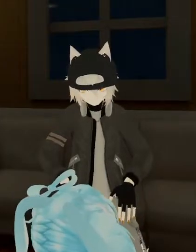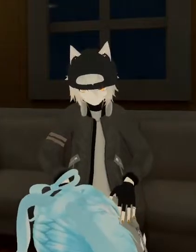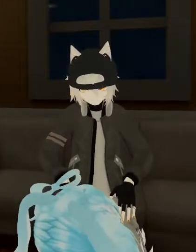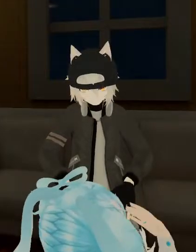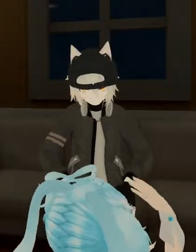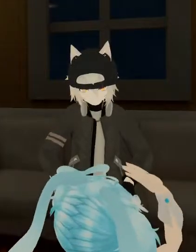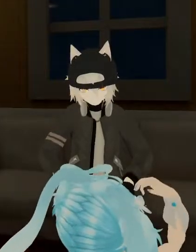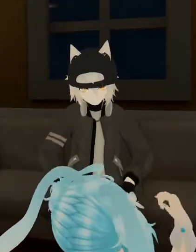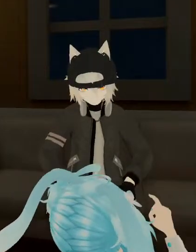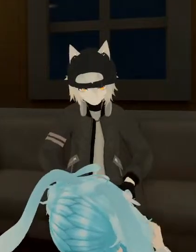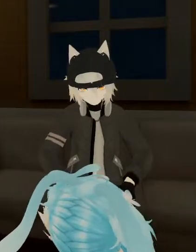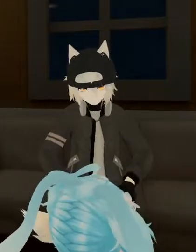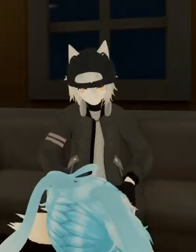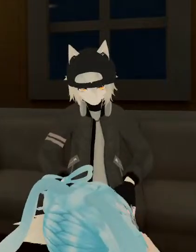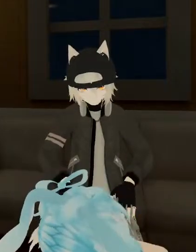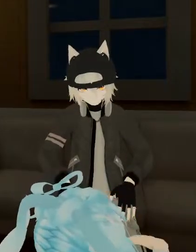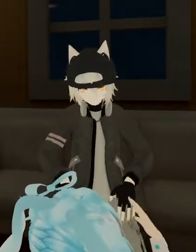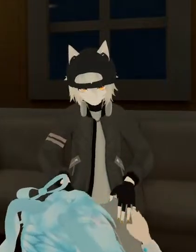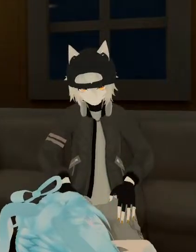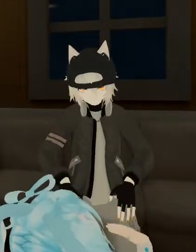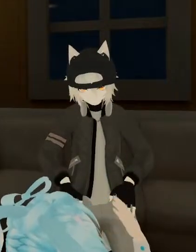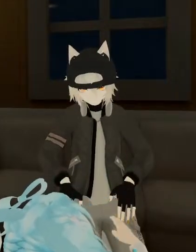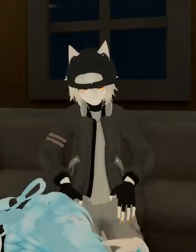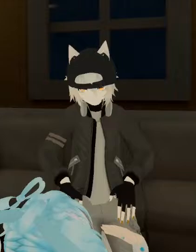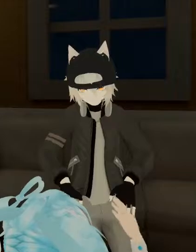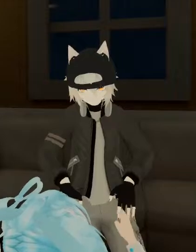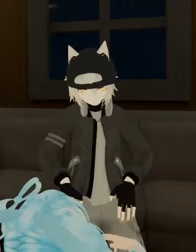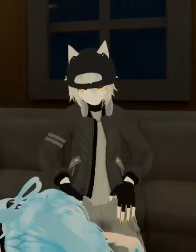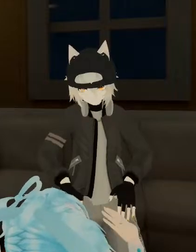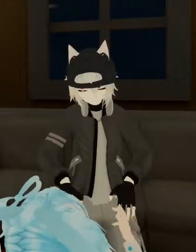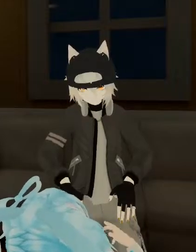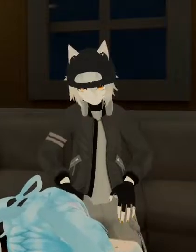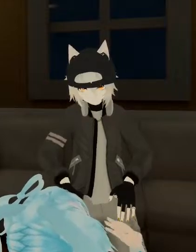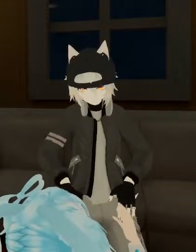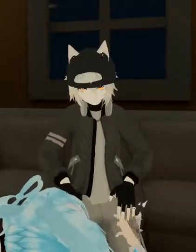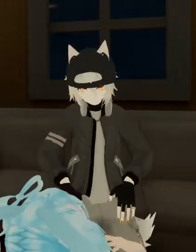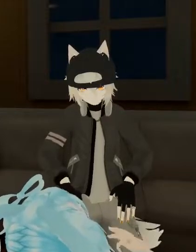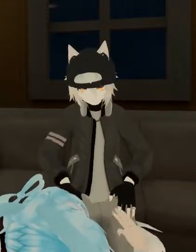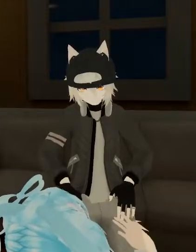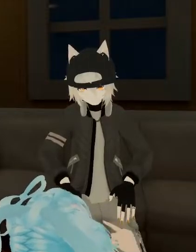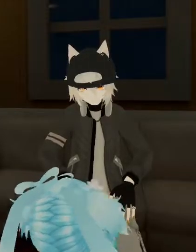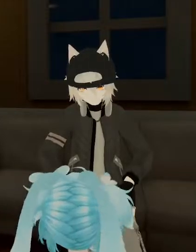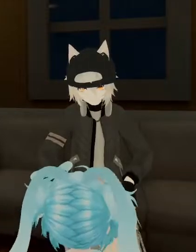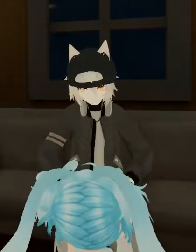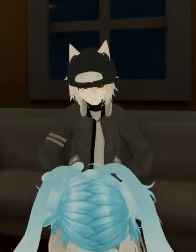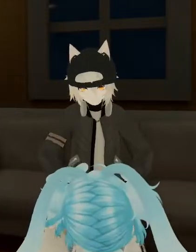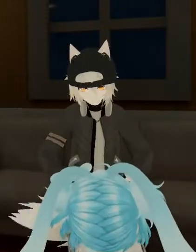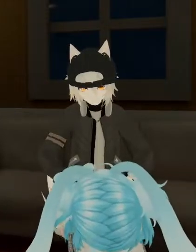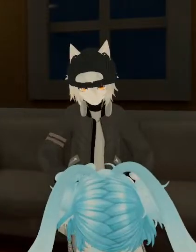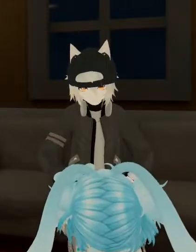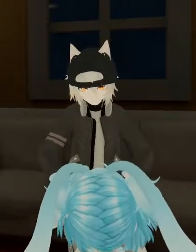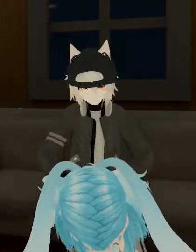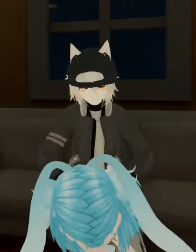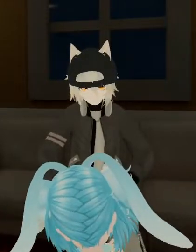over for bad. I don't really I know keep how to I do keep so. like saying bad when I mean good, and I don't realize it. And